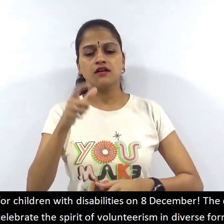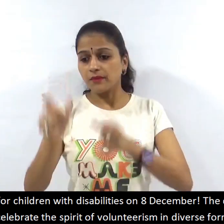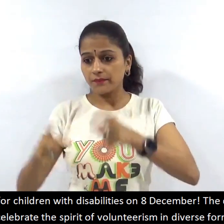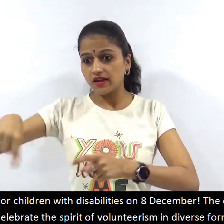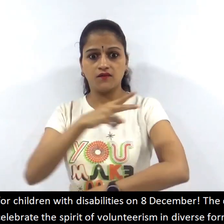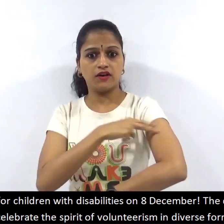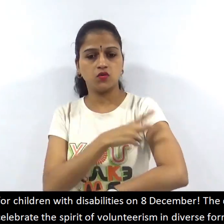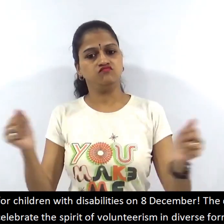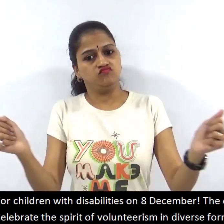diverse forms and themes.